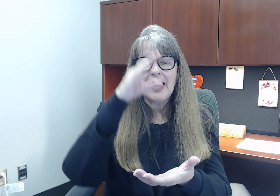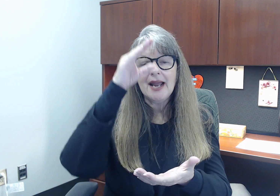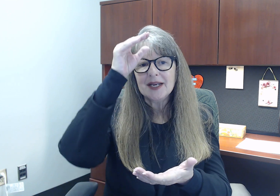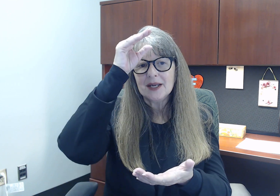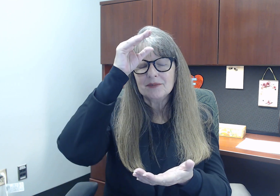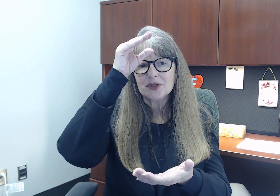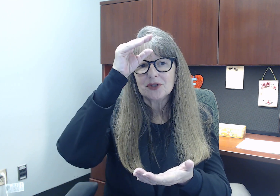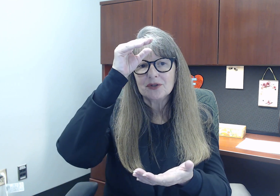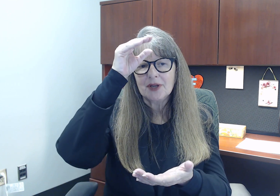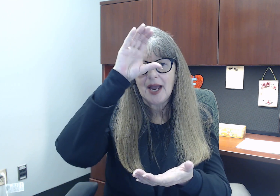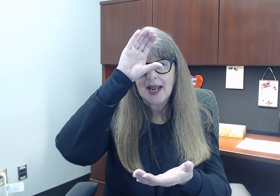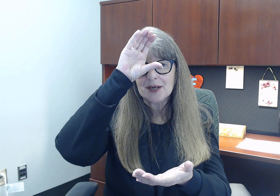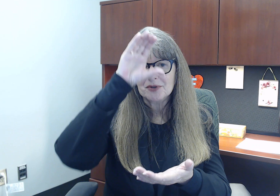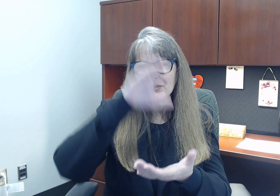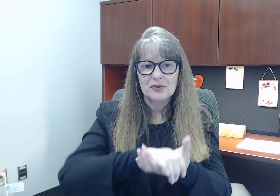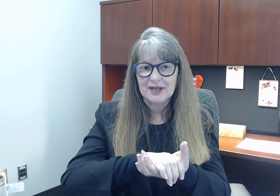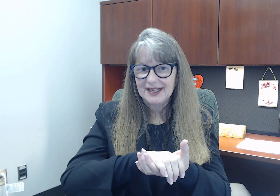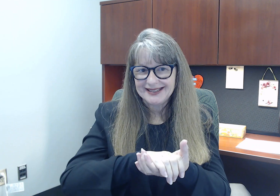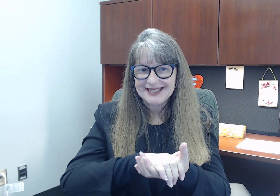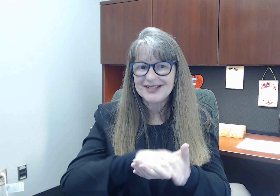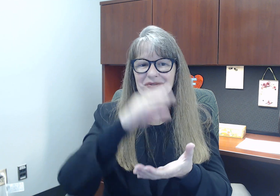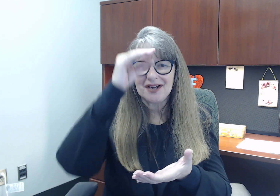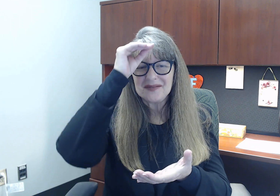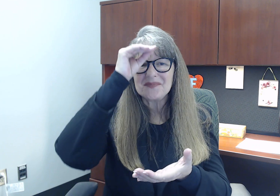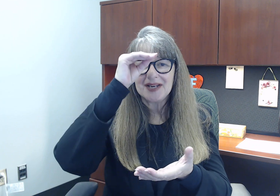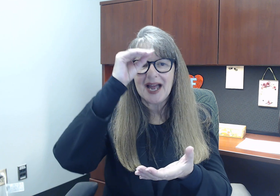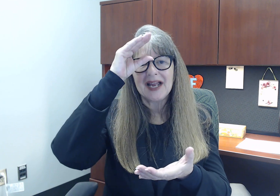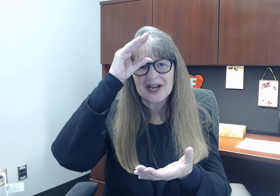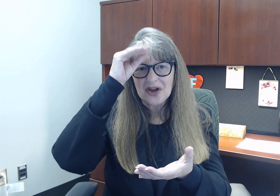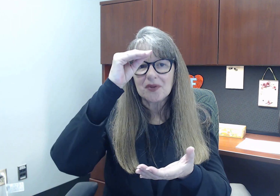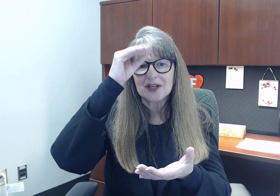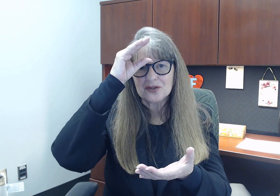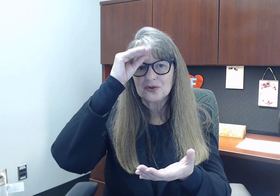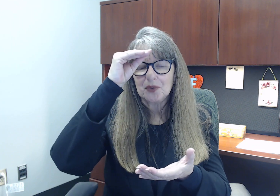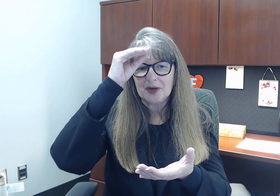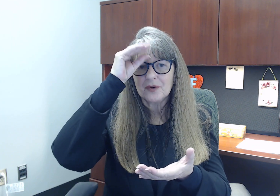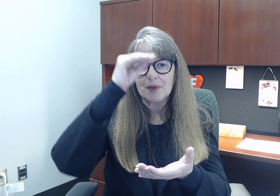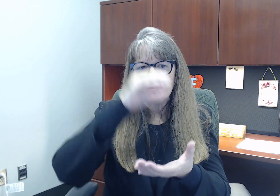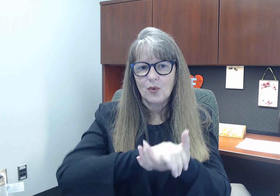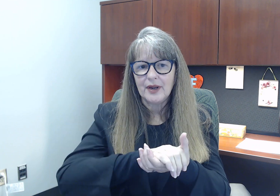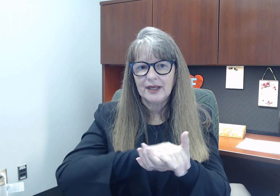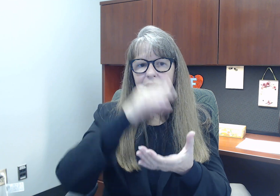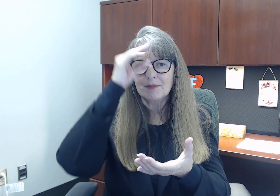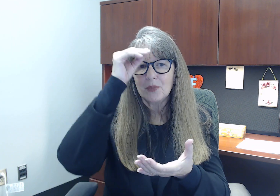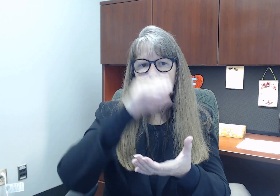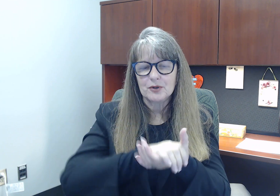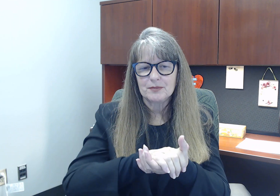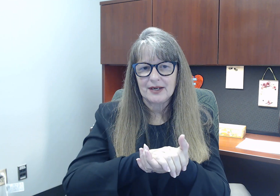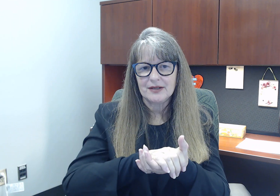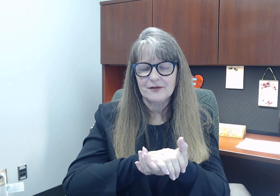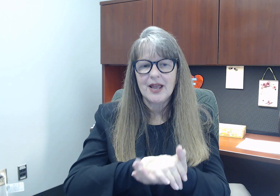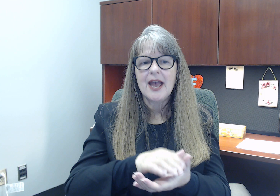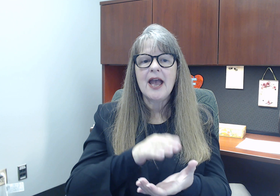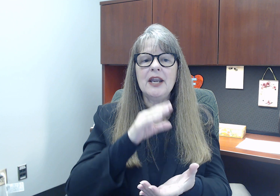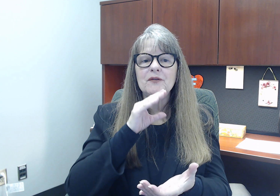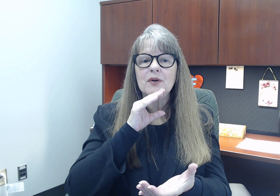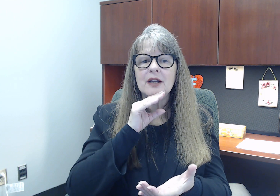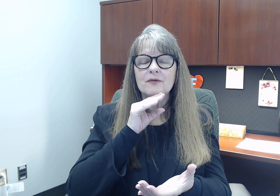end up just doing it like this, right? But I know, because you're doing it from a boy perspective. And if you had it from